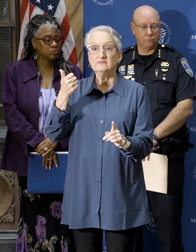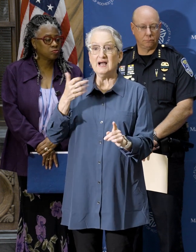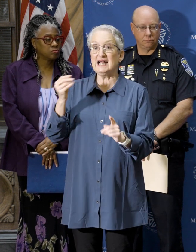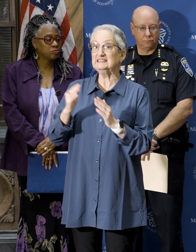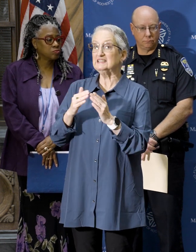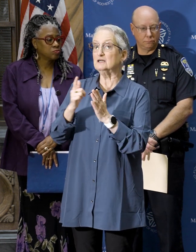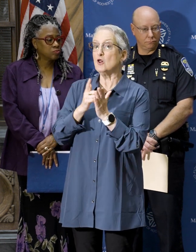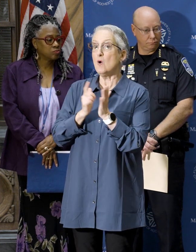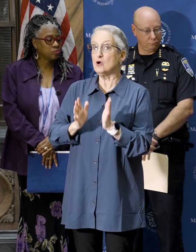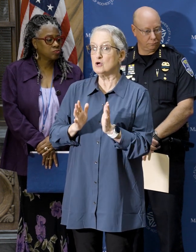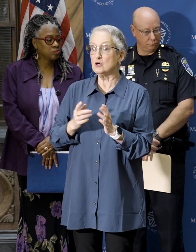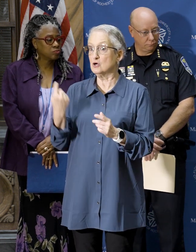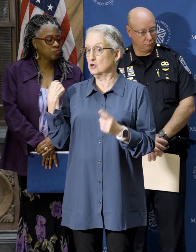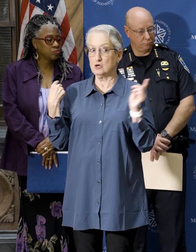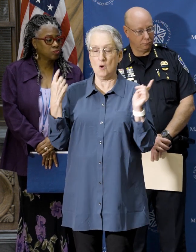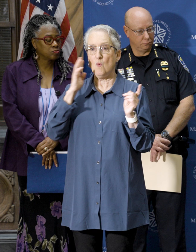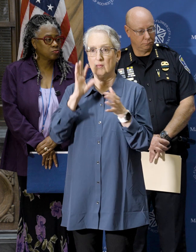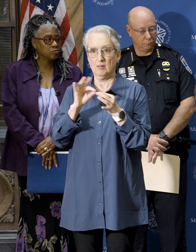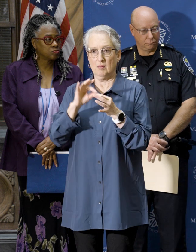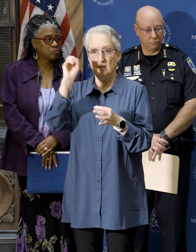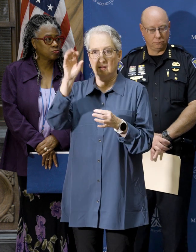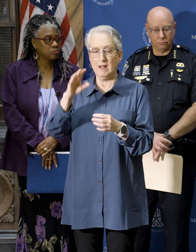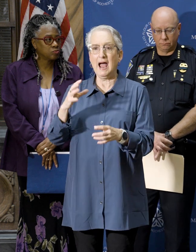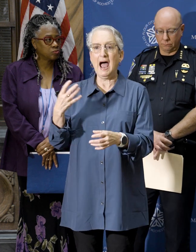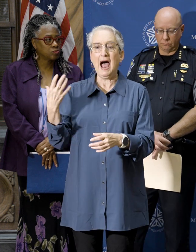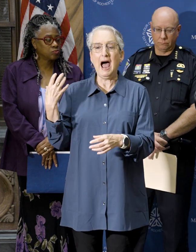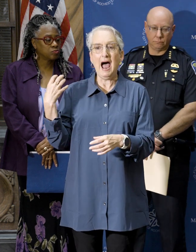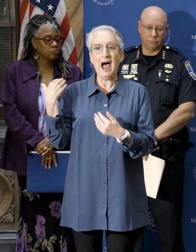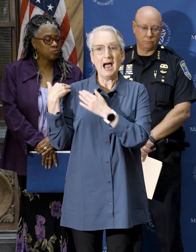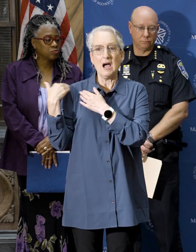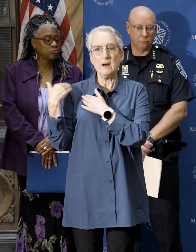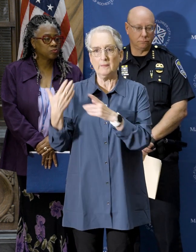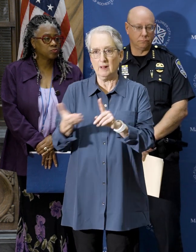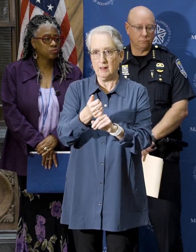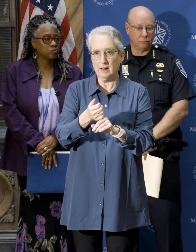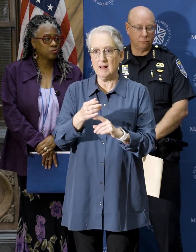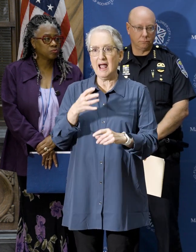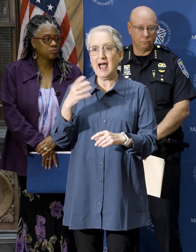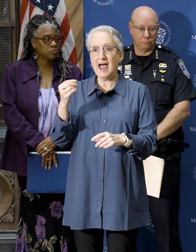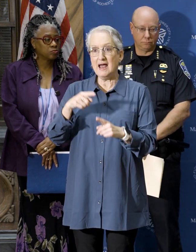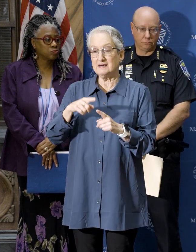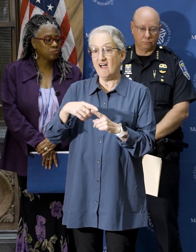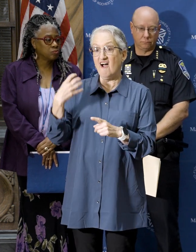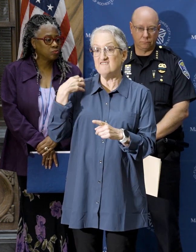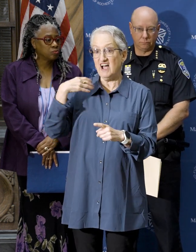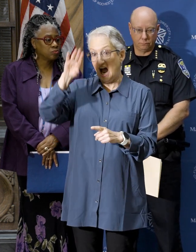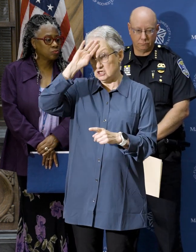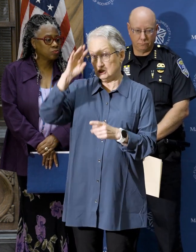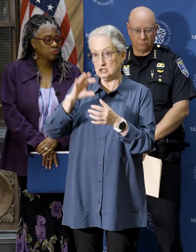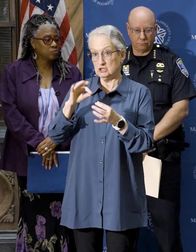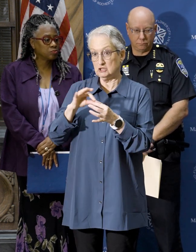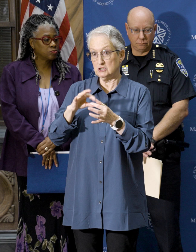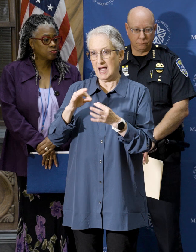accountability. Dr. Green, Zeke Tukes, and Deputy Fire Chief will talk about what they're doing on the intervention front. And we're going to start